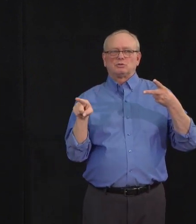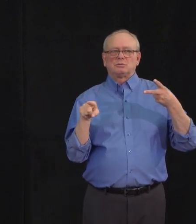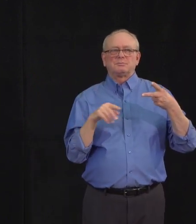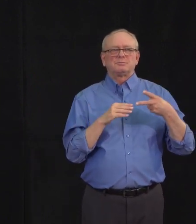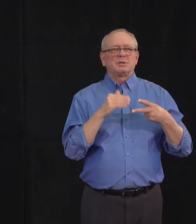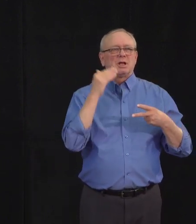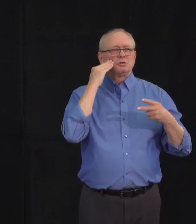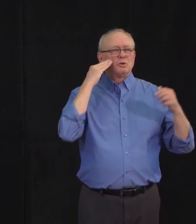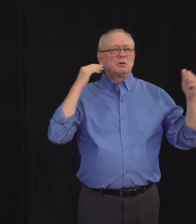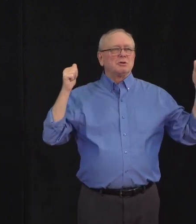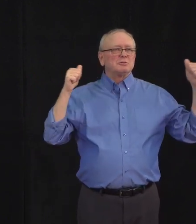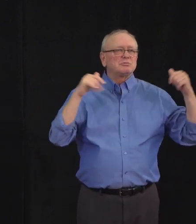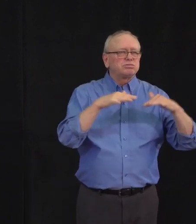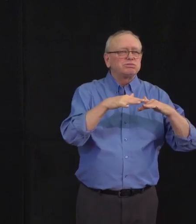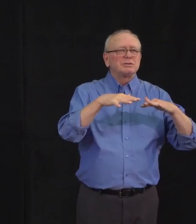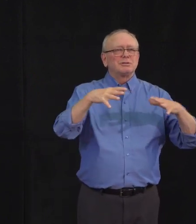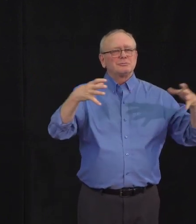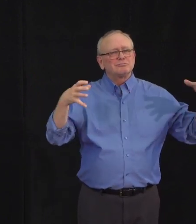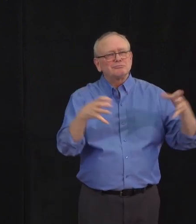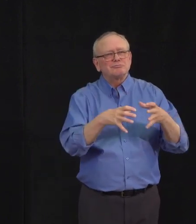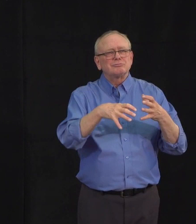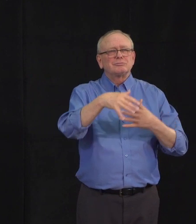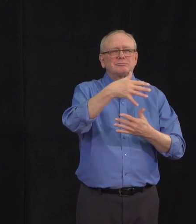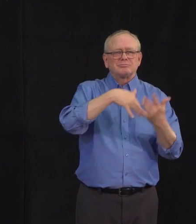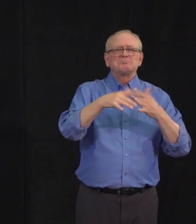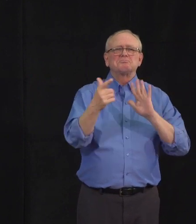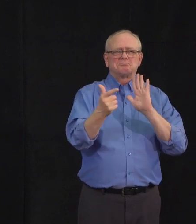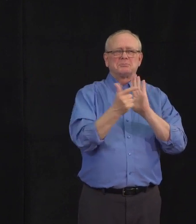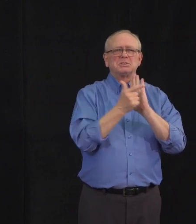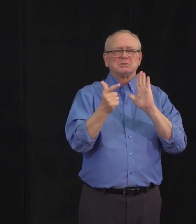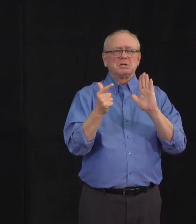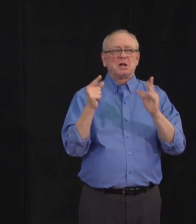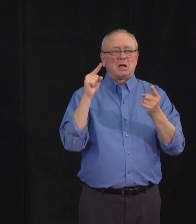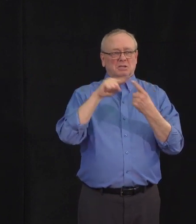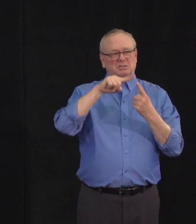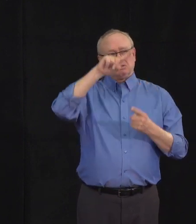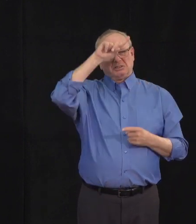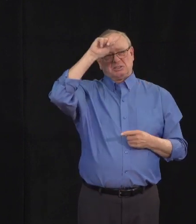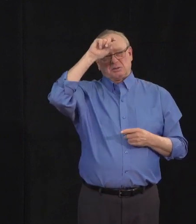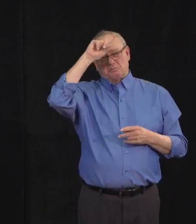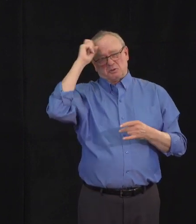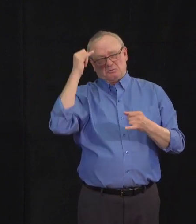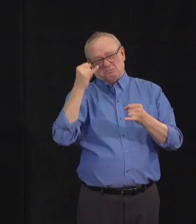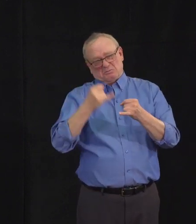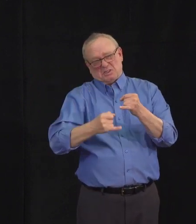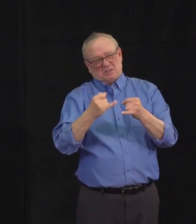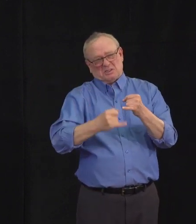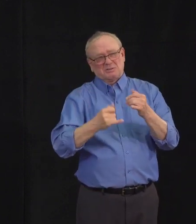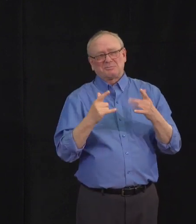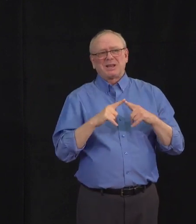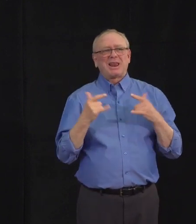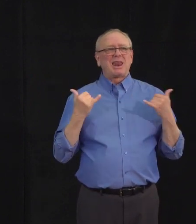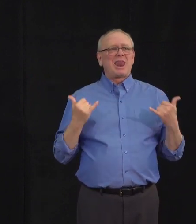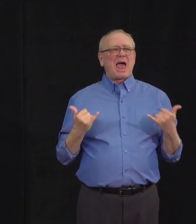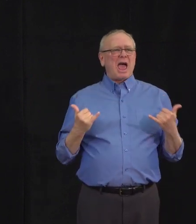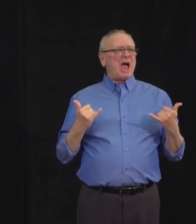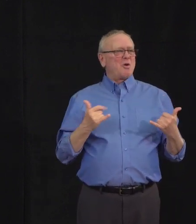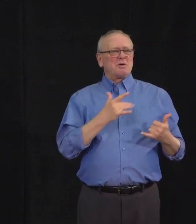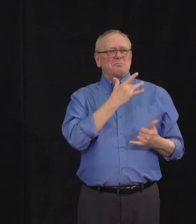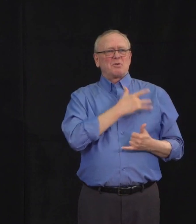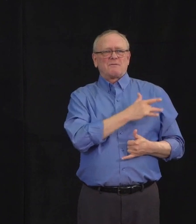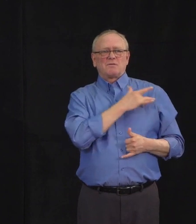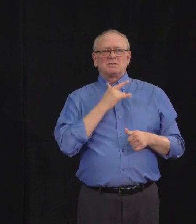the economy in stages beginning in May. So how long will the social distancing rules we currently have in place